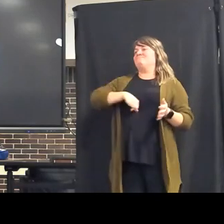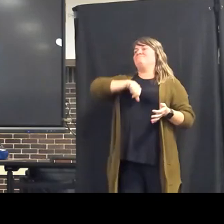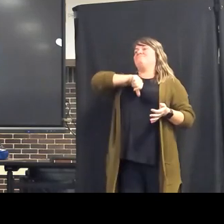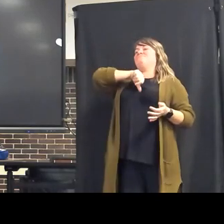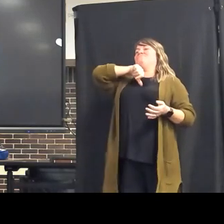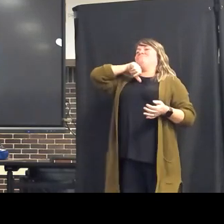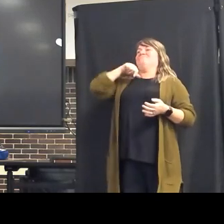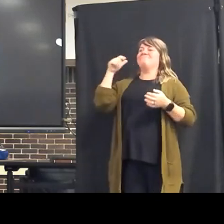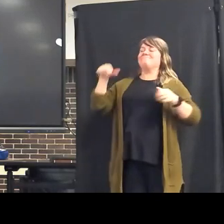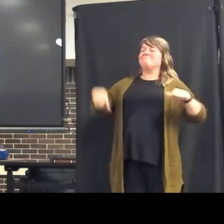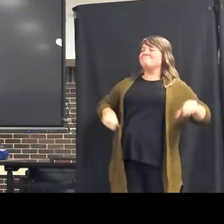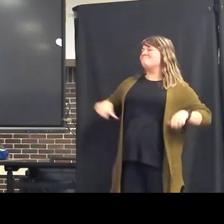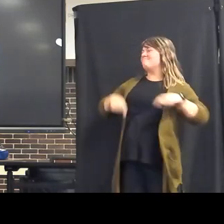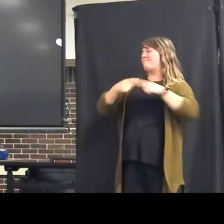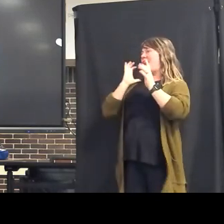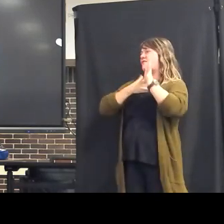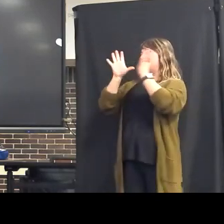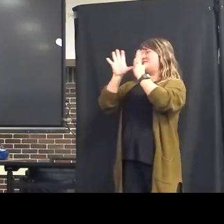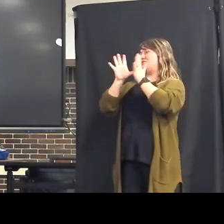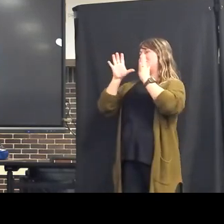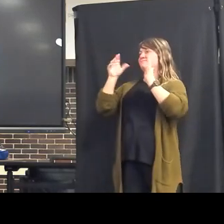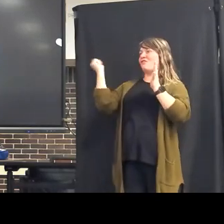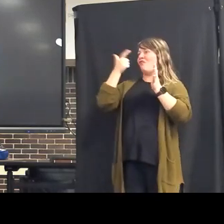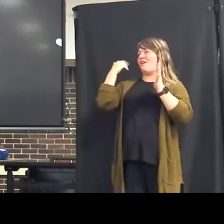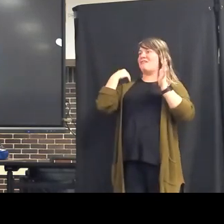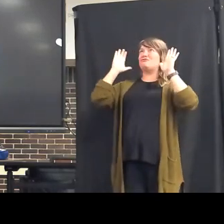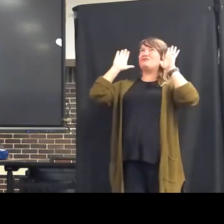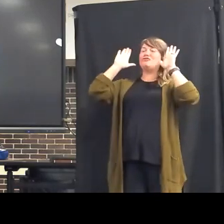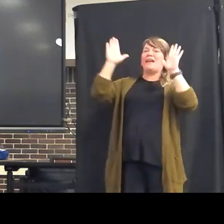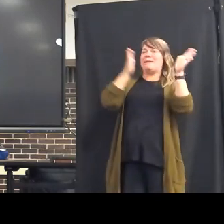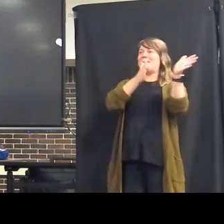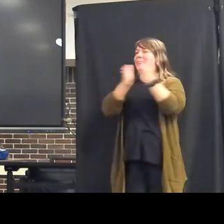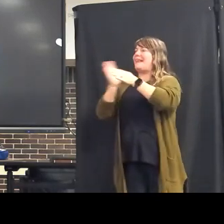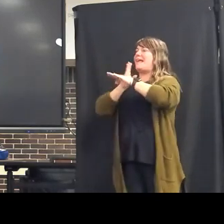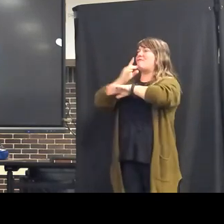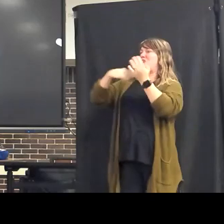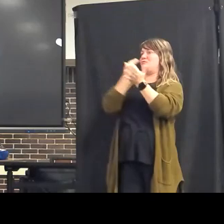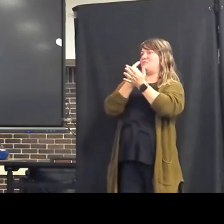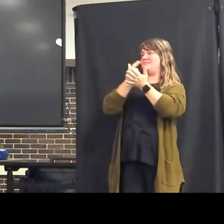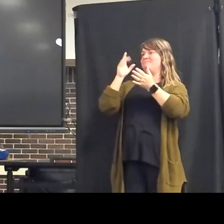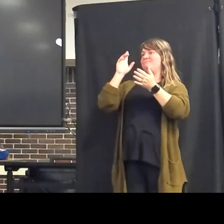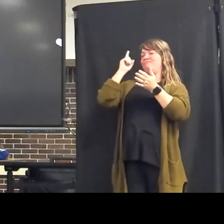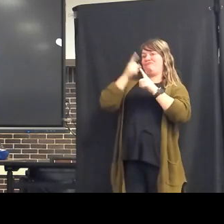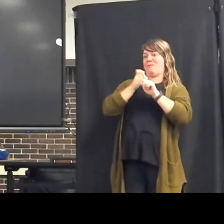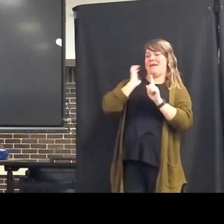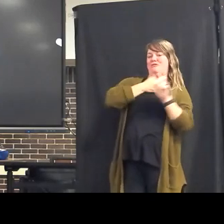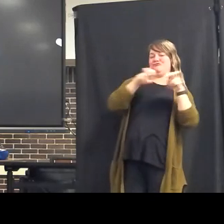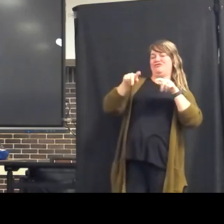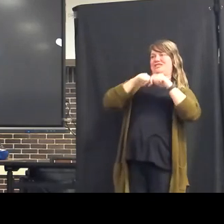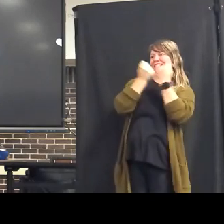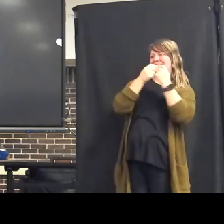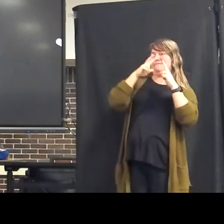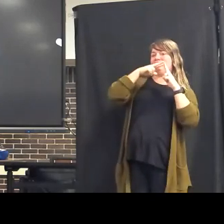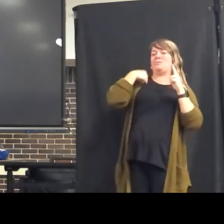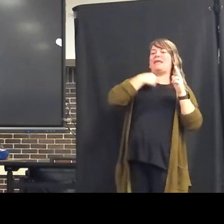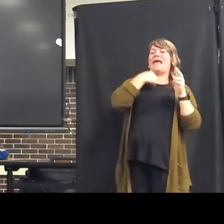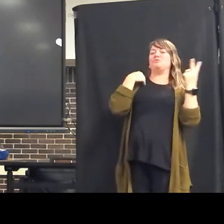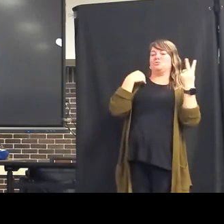Hello again. I'm always so proud to brag on our seniors. They all had such great plans